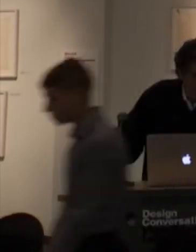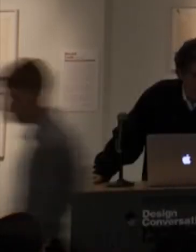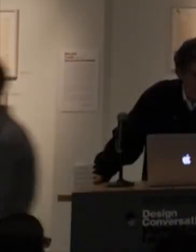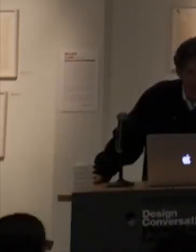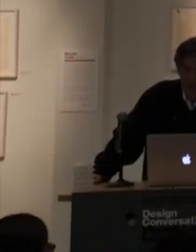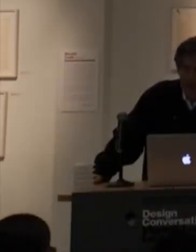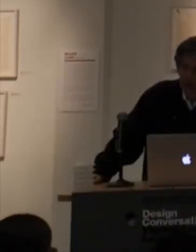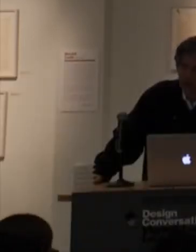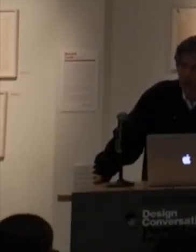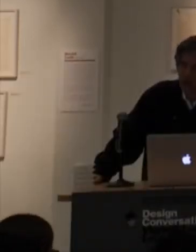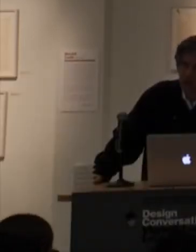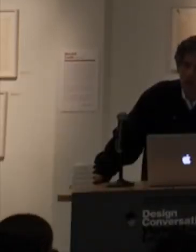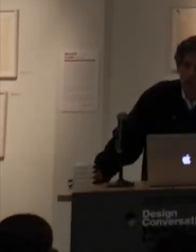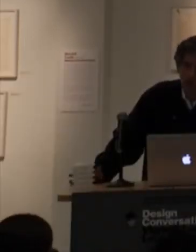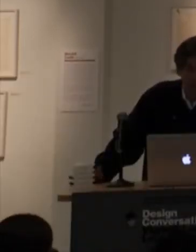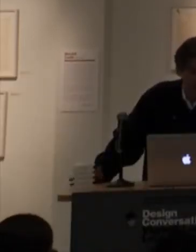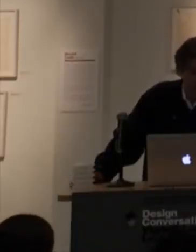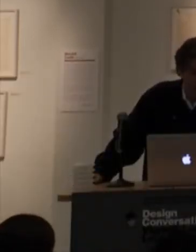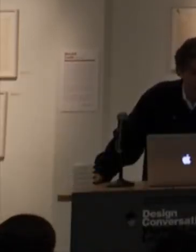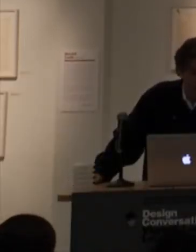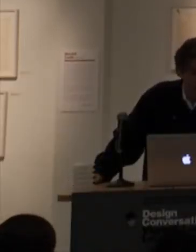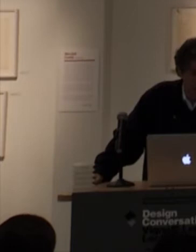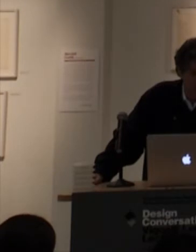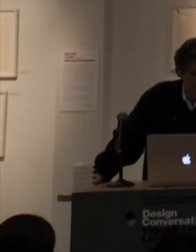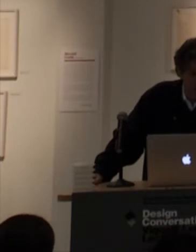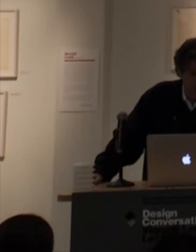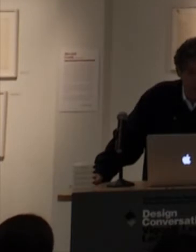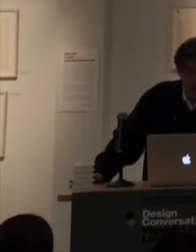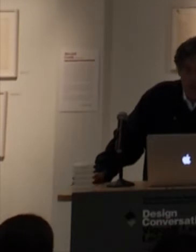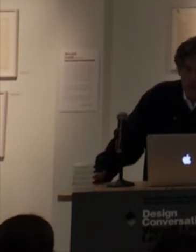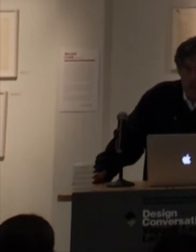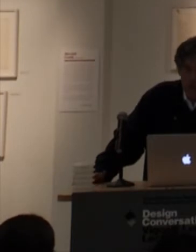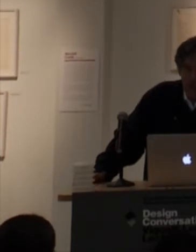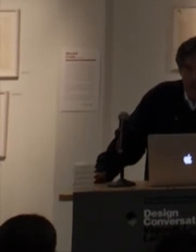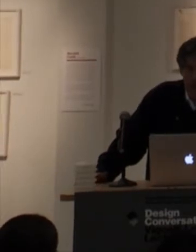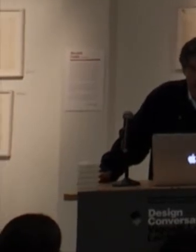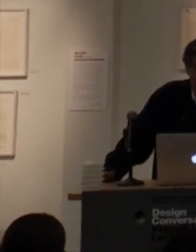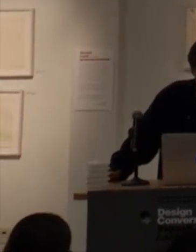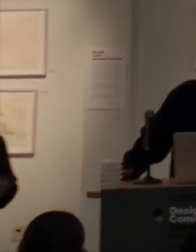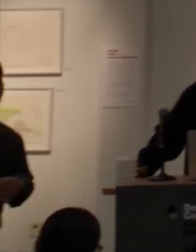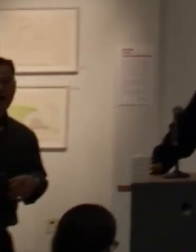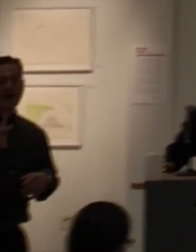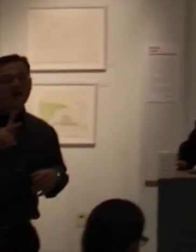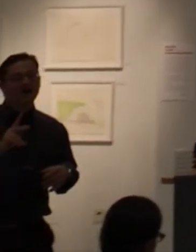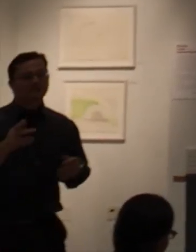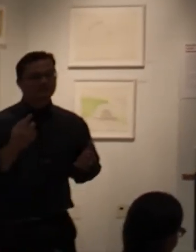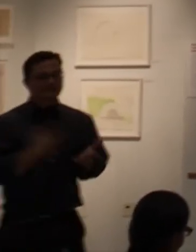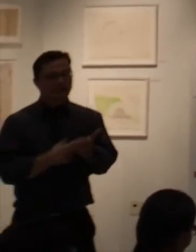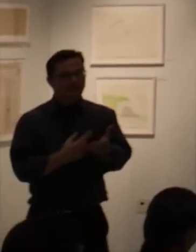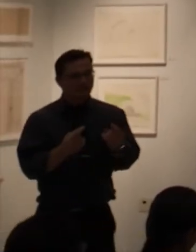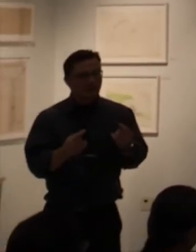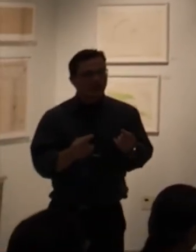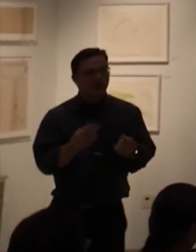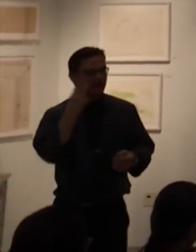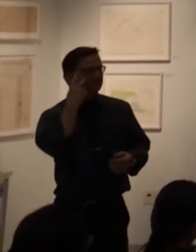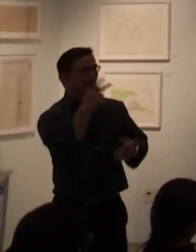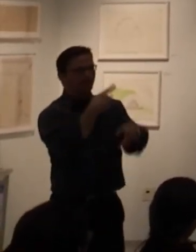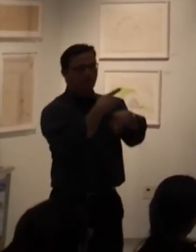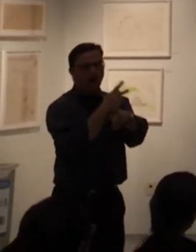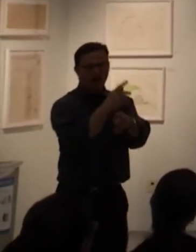When I went to Frank and discussed what we wanted to do, and then you see the product that he